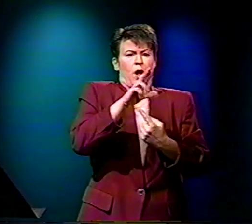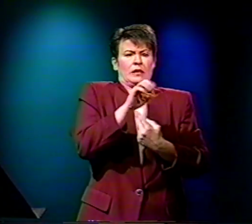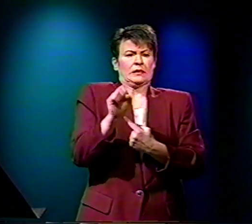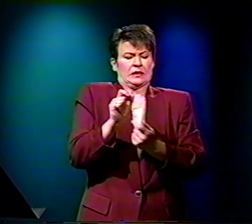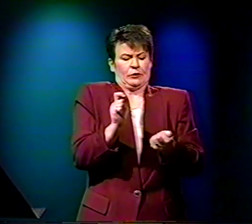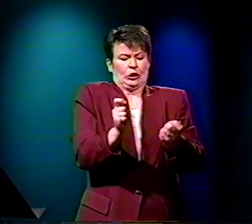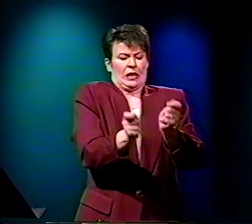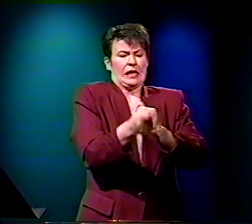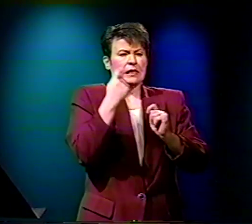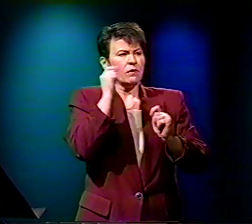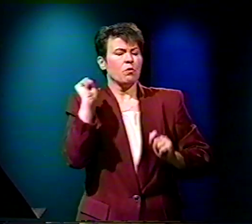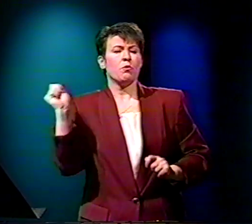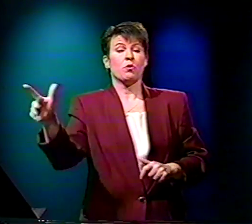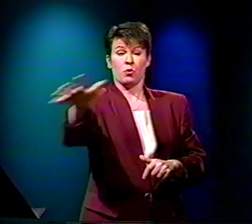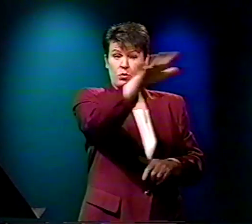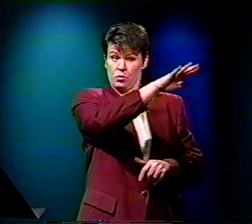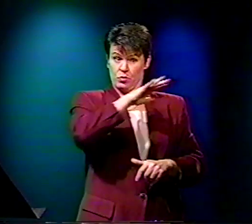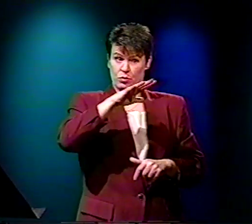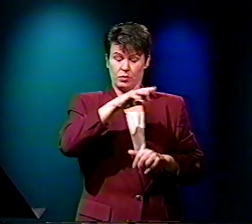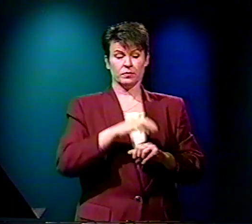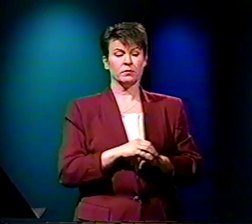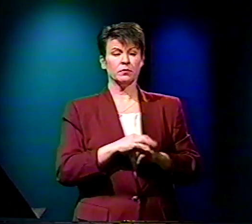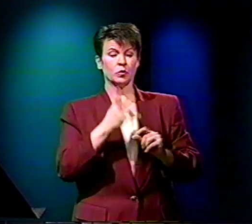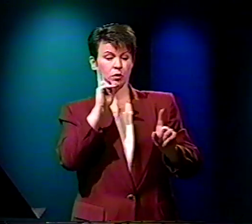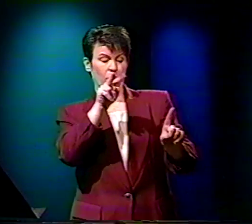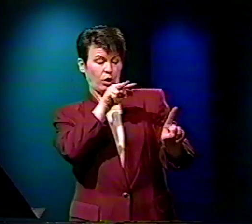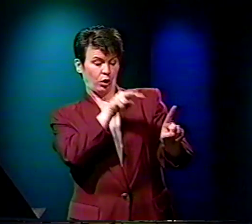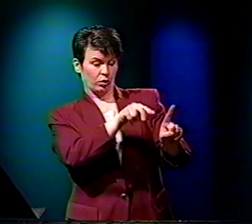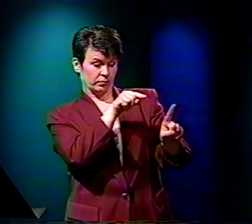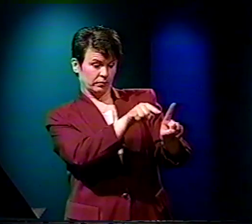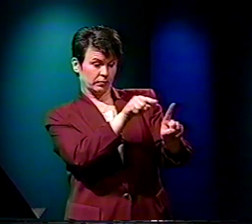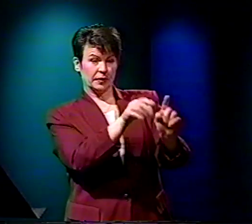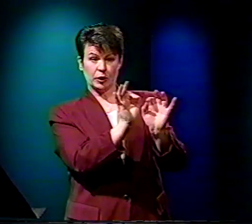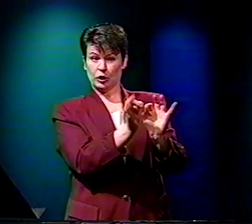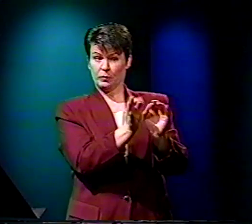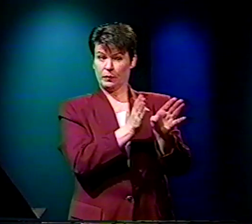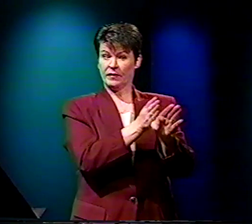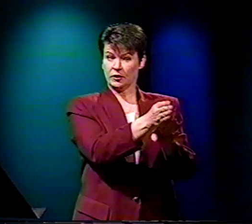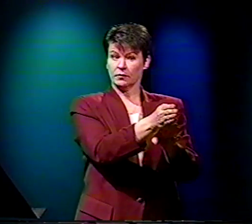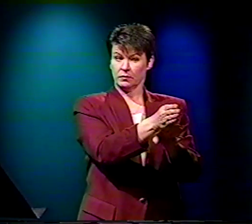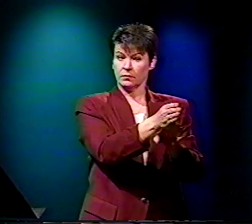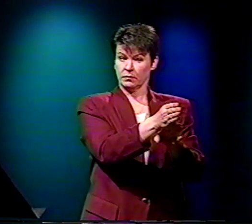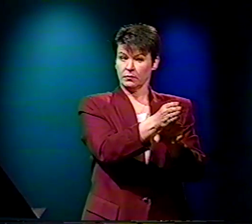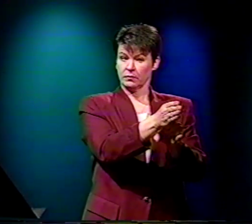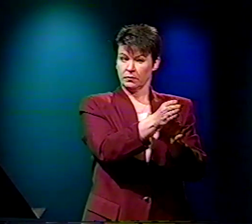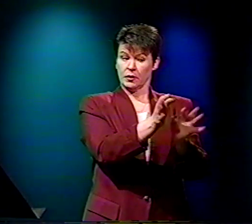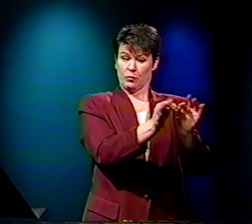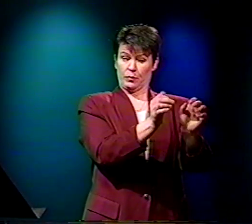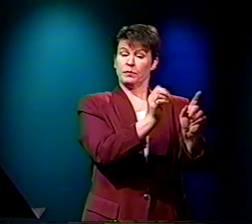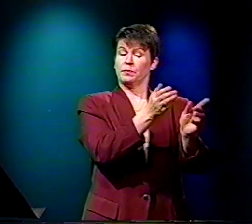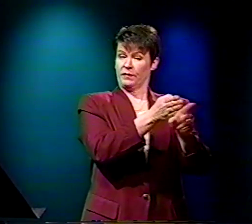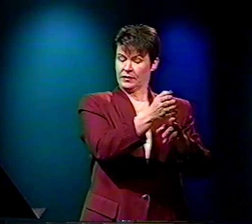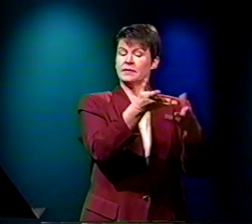evolutionary process, and that process of change exists for all professions. If we take a look at the interpreting field,